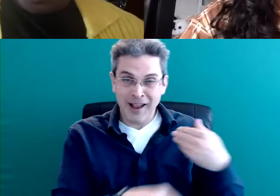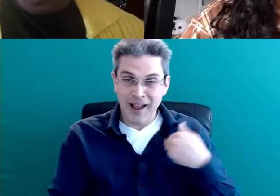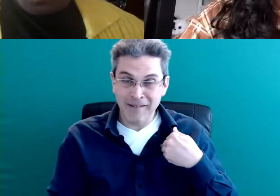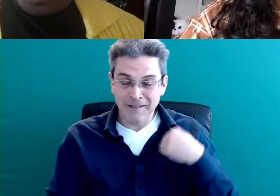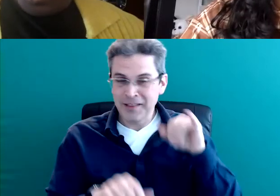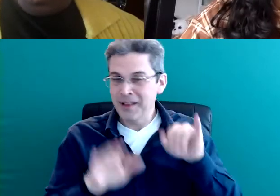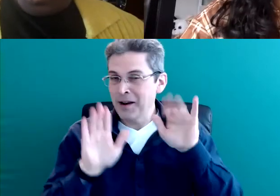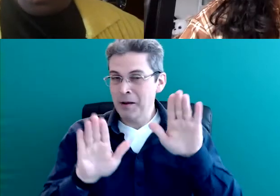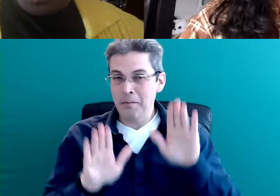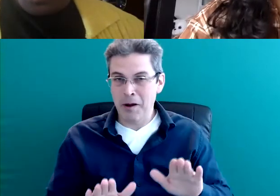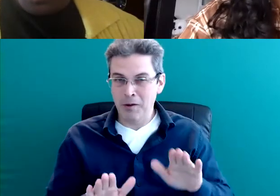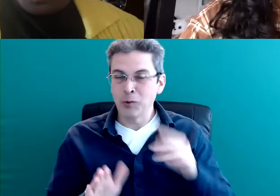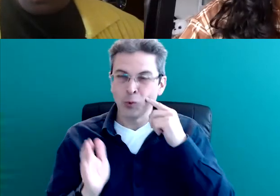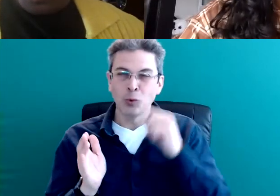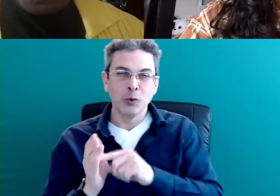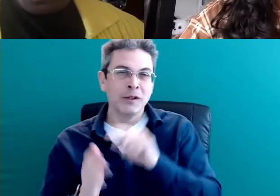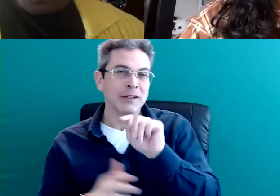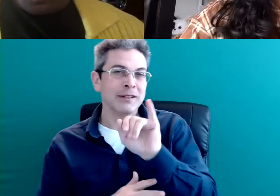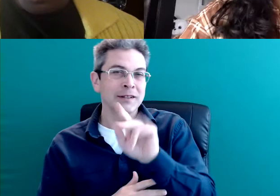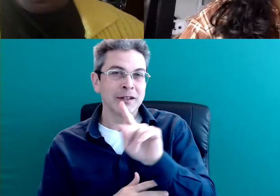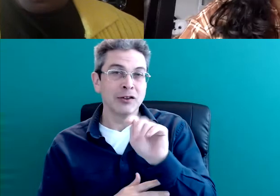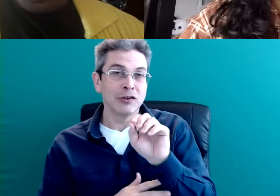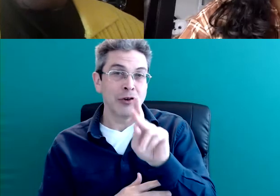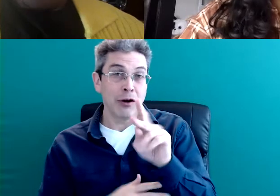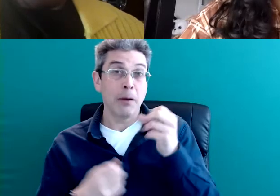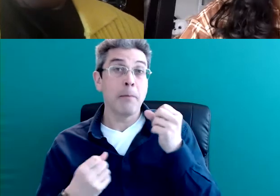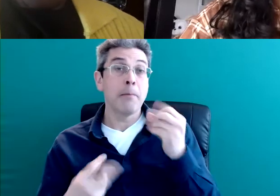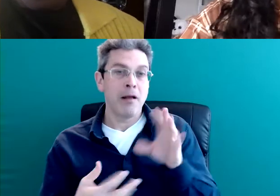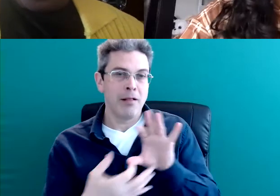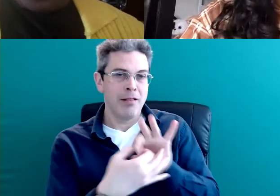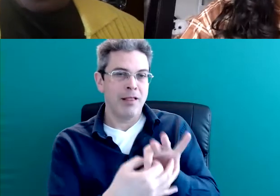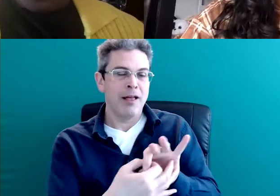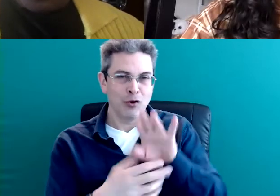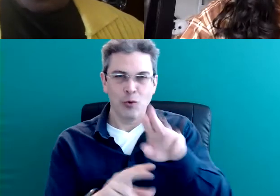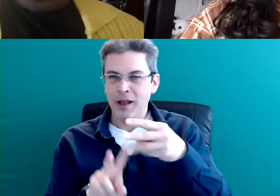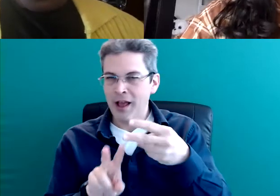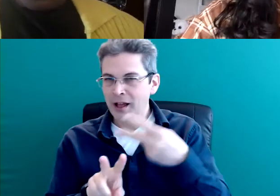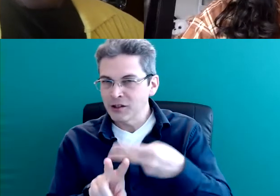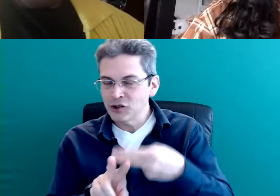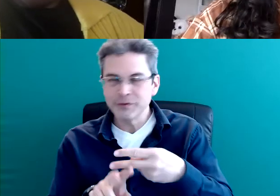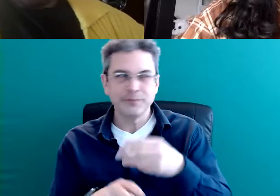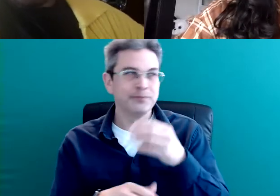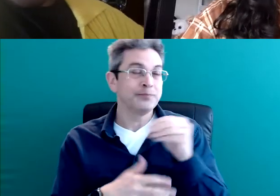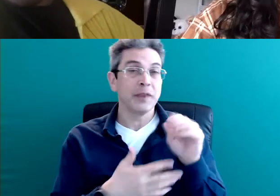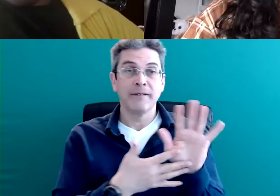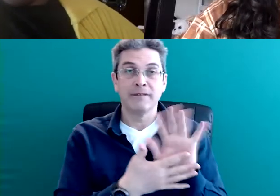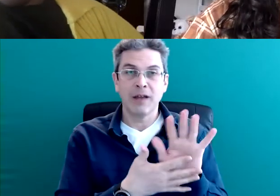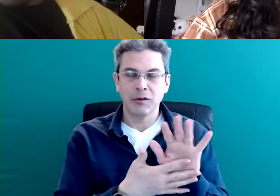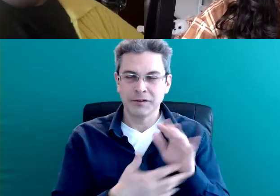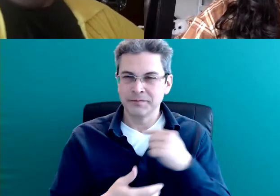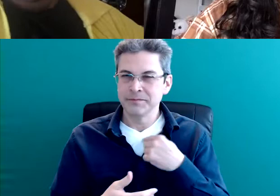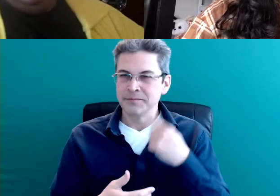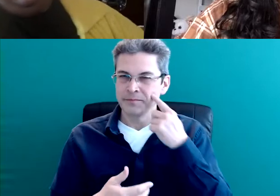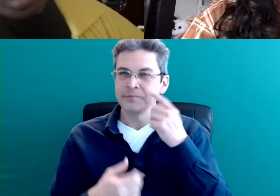on TikTok especially were connecting through your hashtags or your videos. I remember seeing so many of your videos where you stitch or